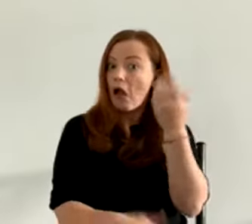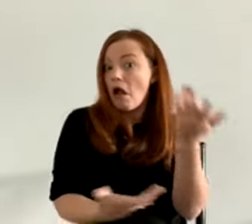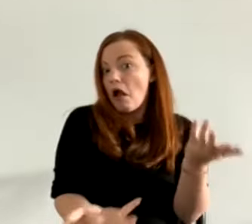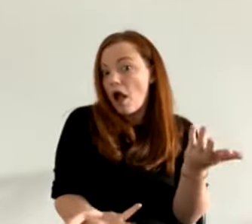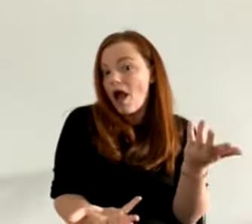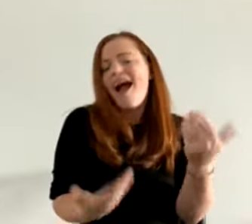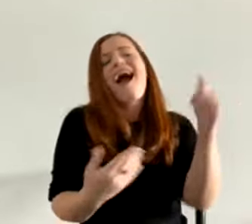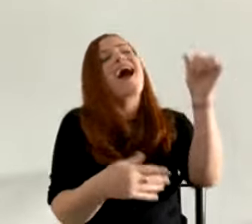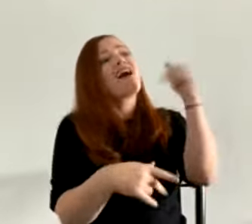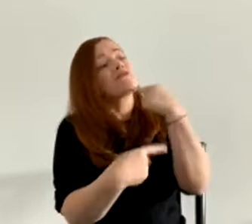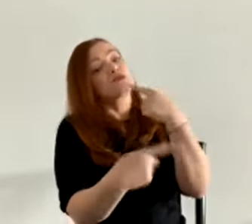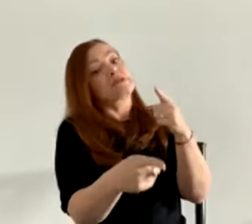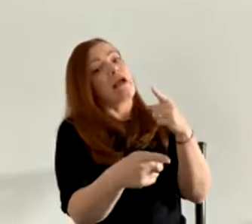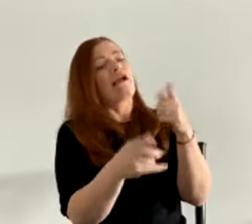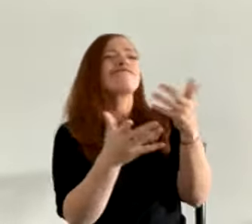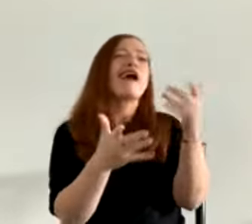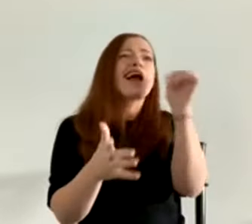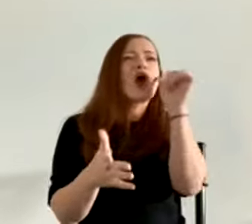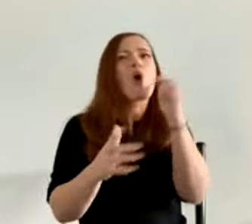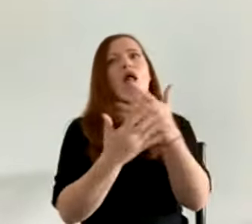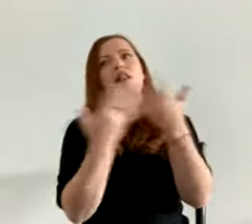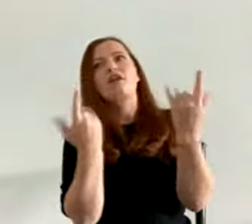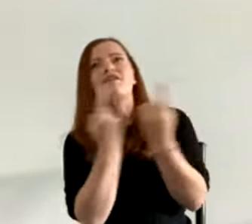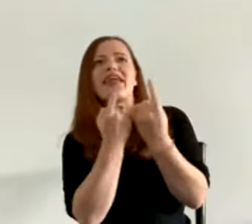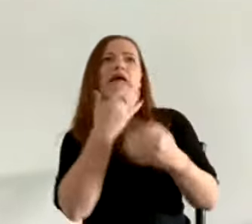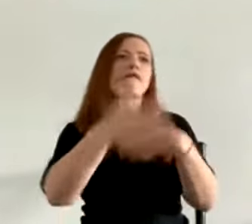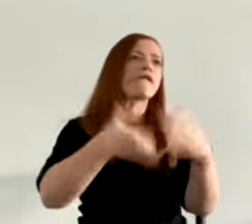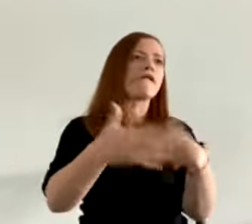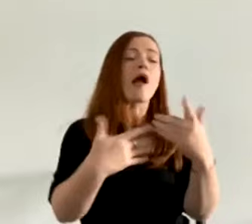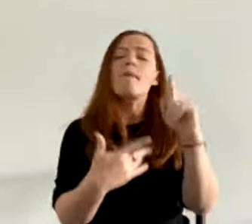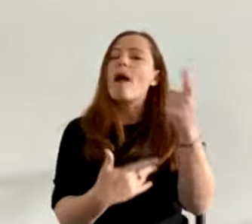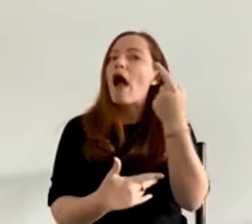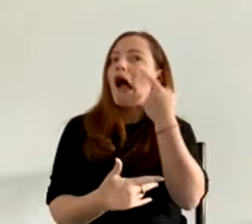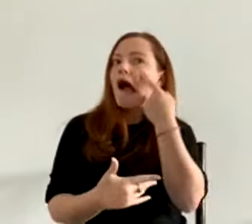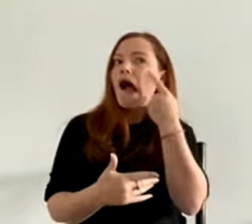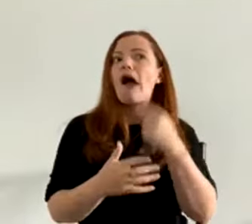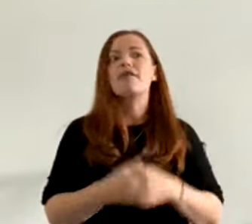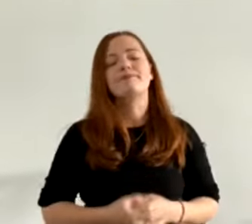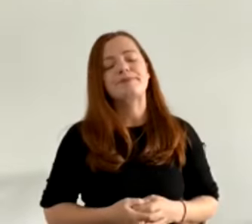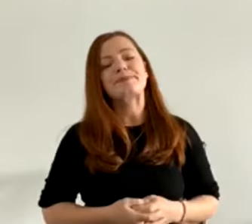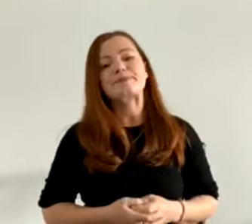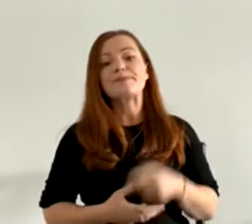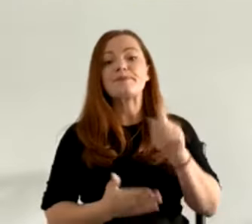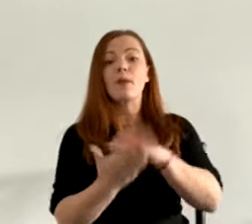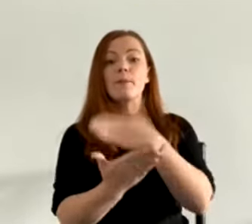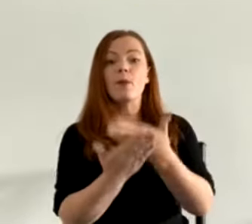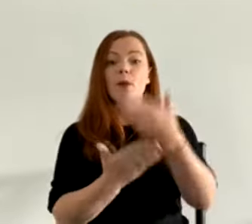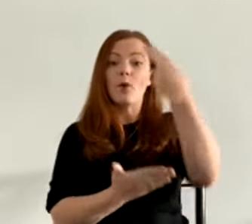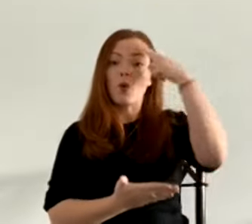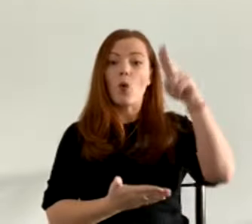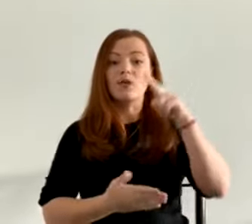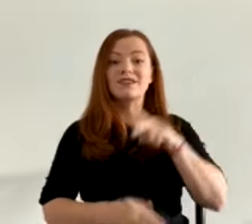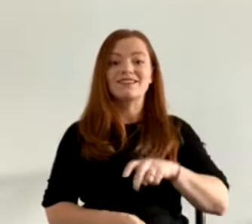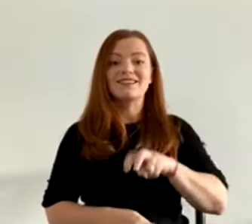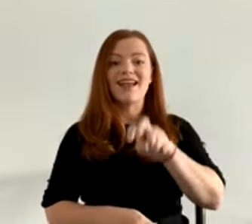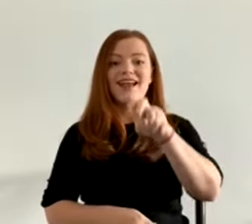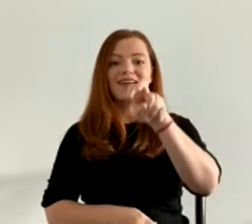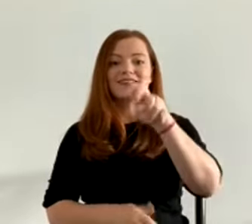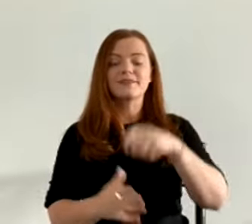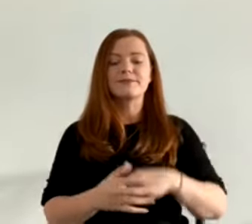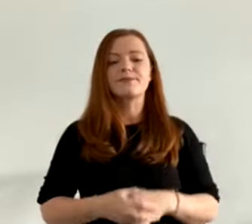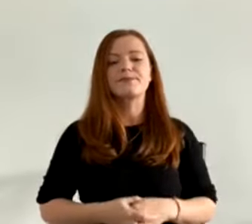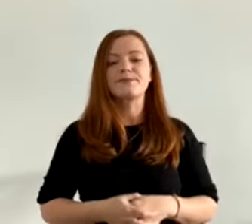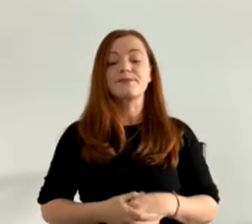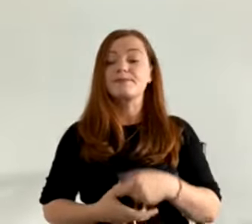just think about the shops that you're going into and the ones that have got steps. This poem is called Stairs. At the coffee